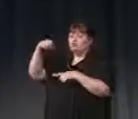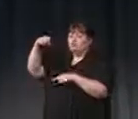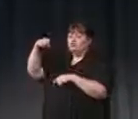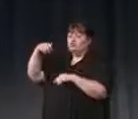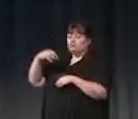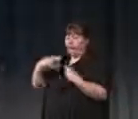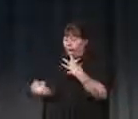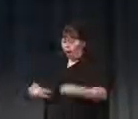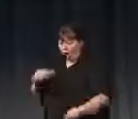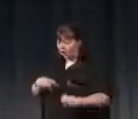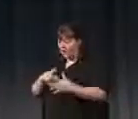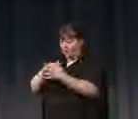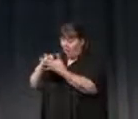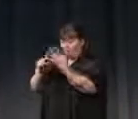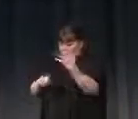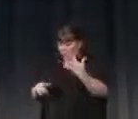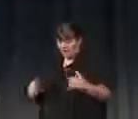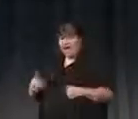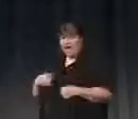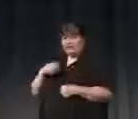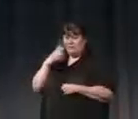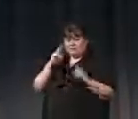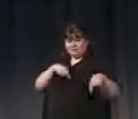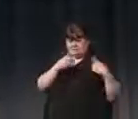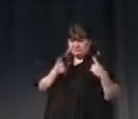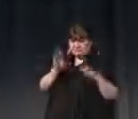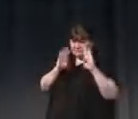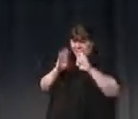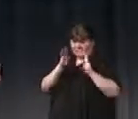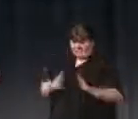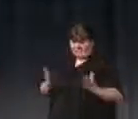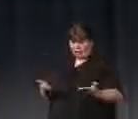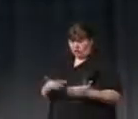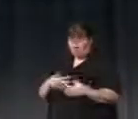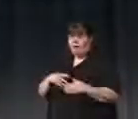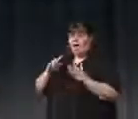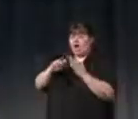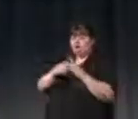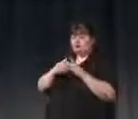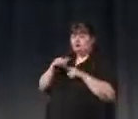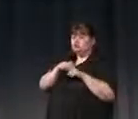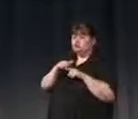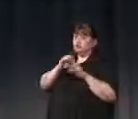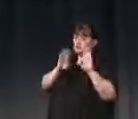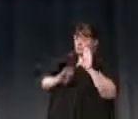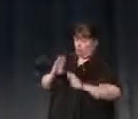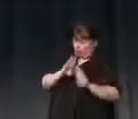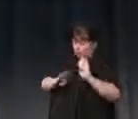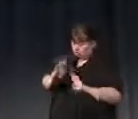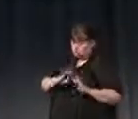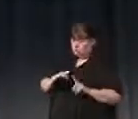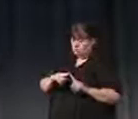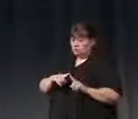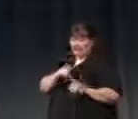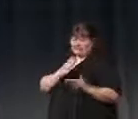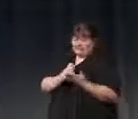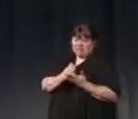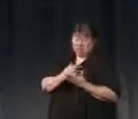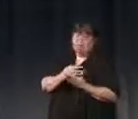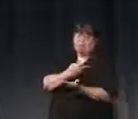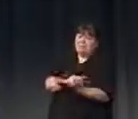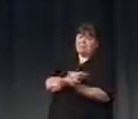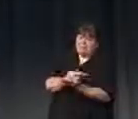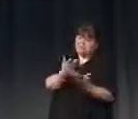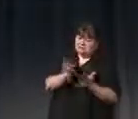other signals. And as we've seen from the biologists here, and I should say that my original training was in the field of biology. I stopped after a